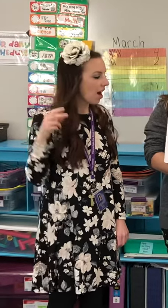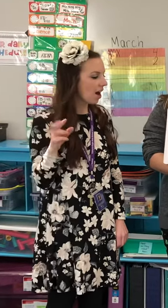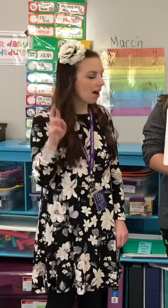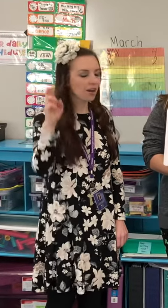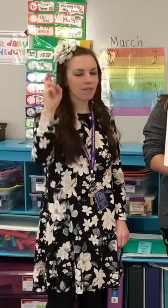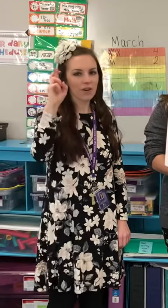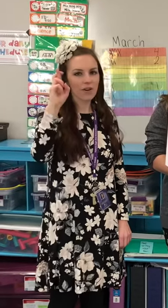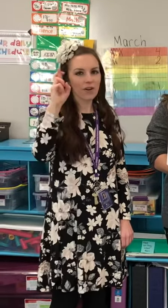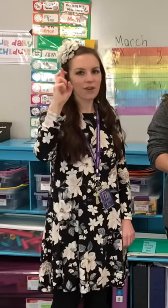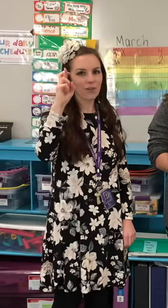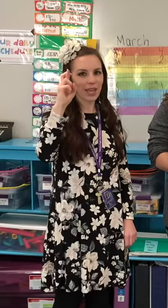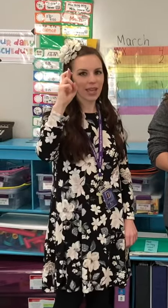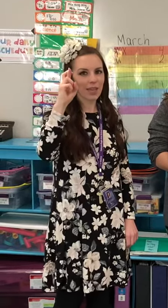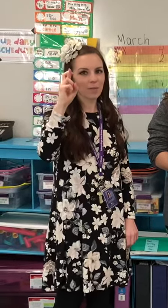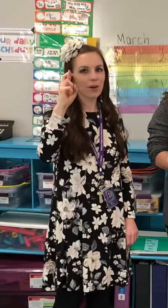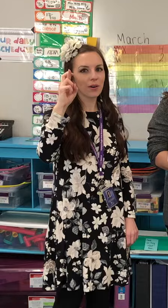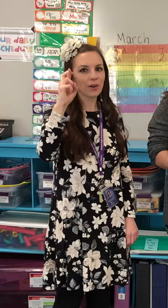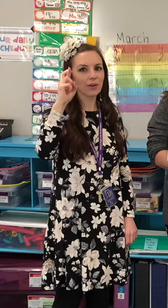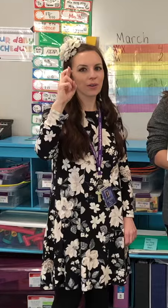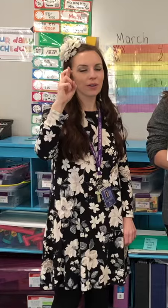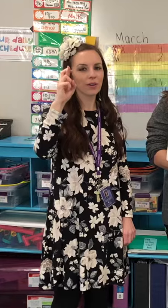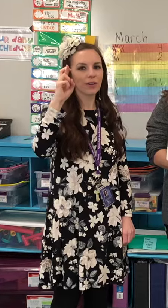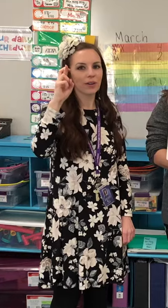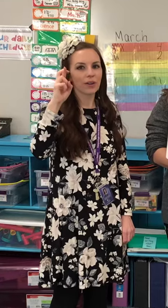R for rainbow.